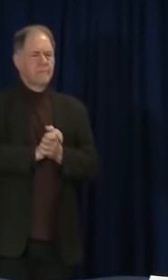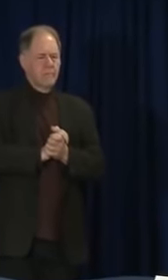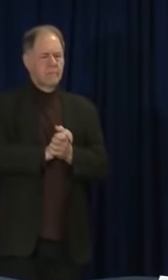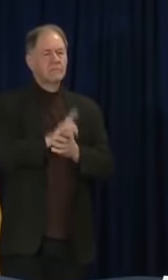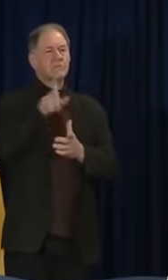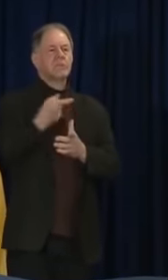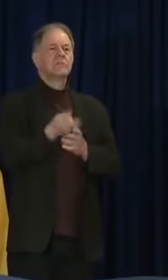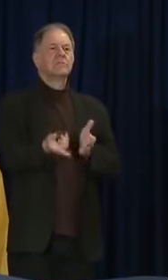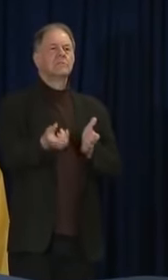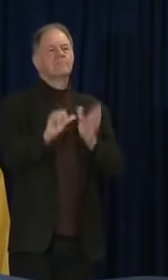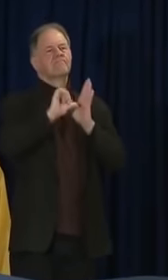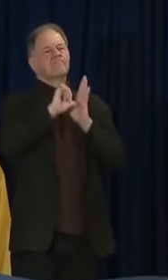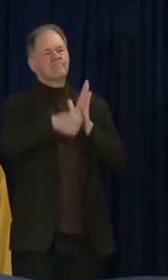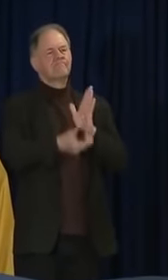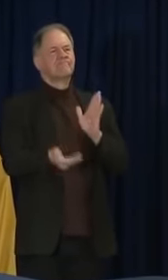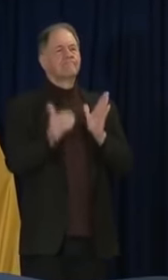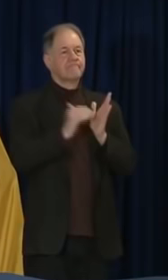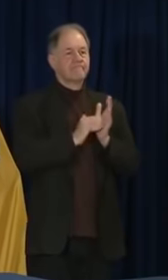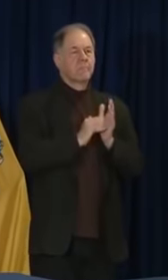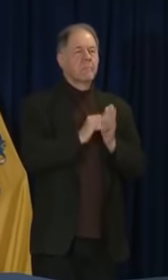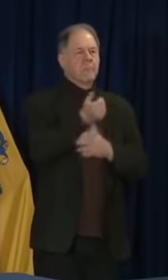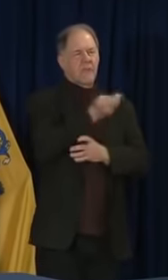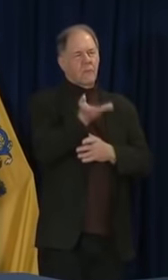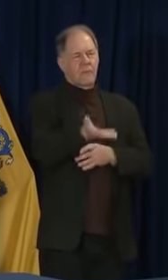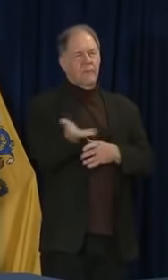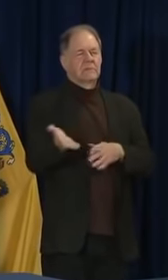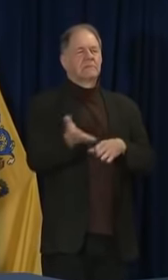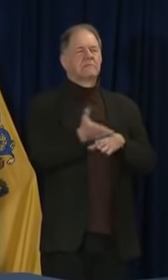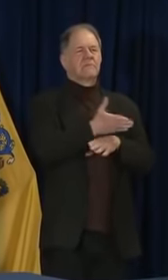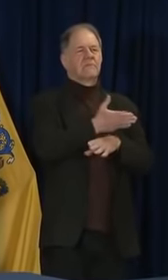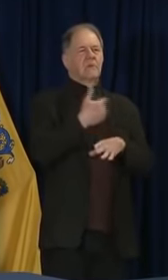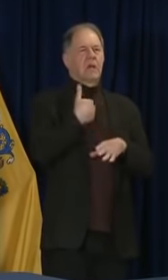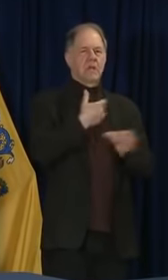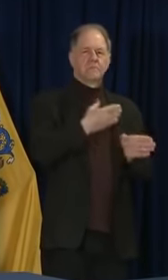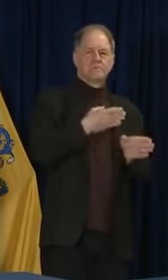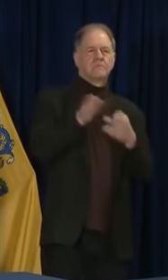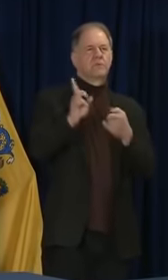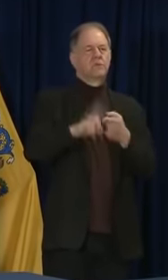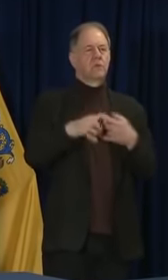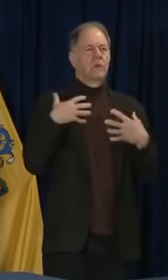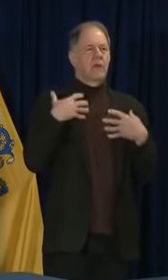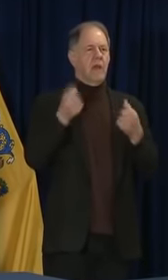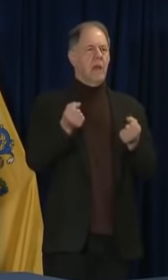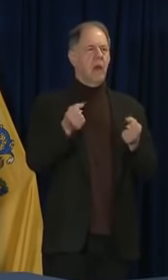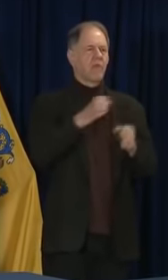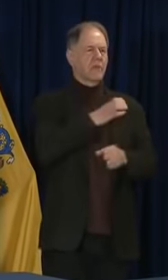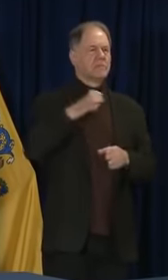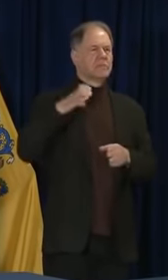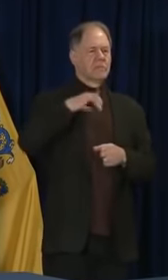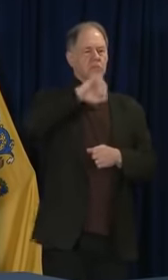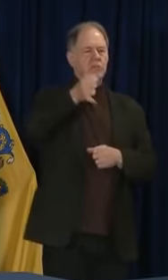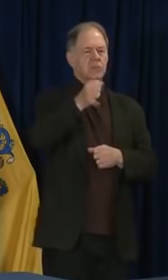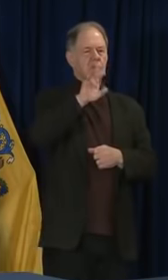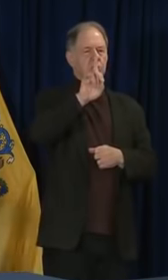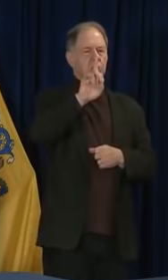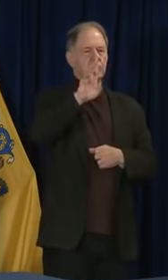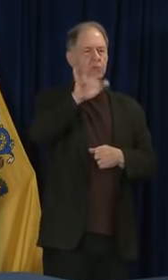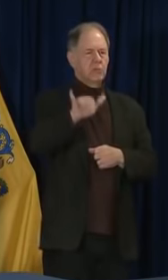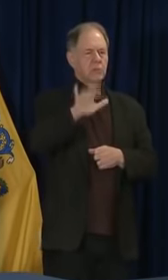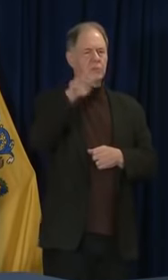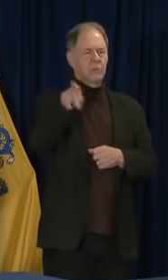Just to reiterate a couple of things before I turn things over to our Health Commissioner, Judy Persicelli. We